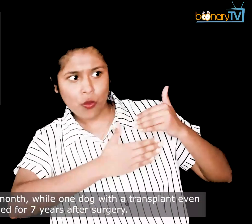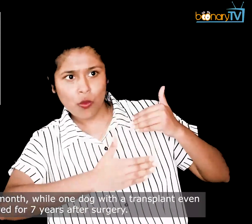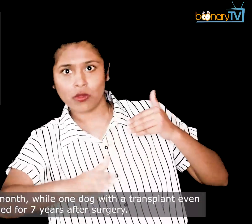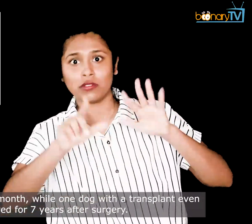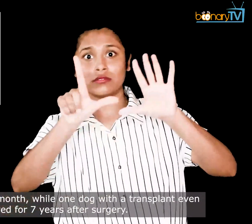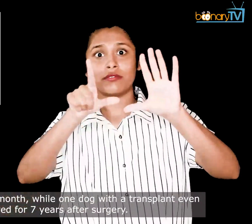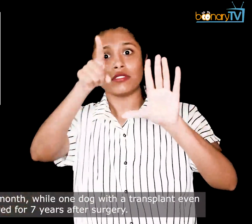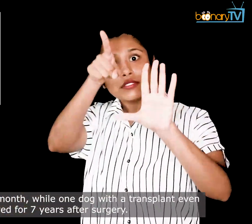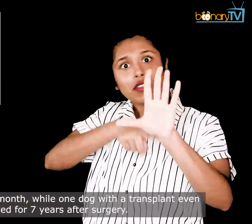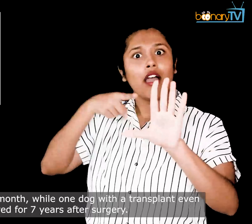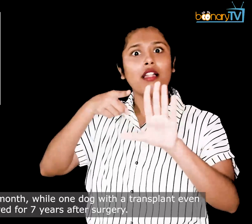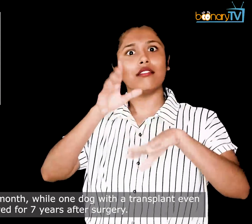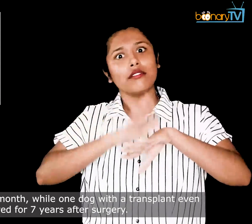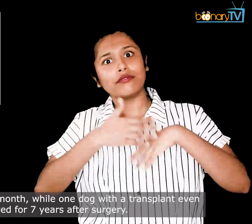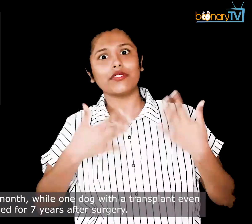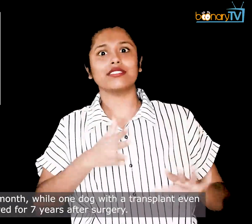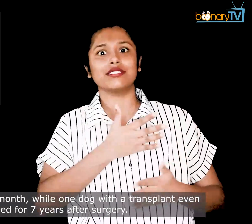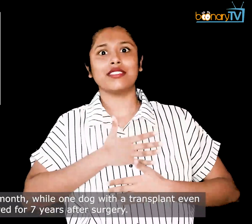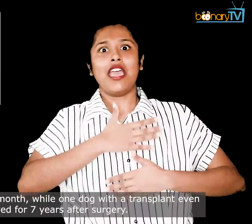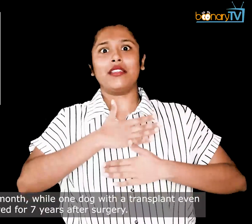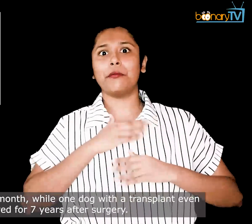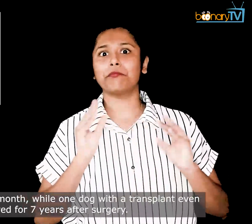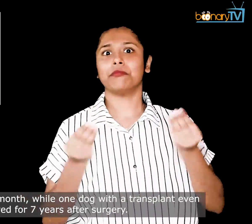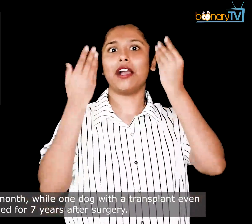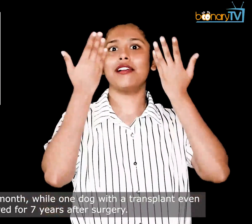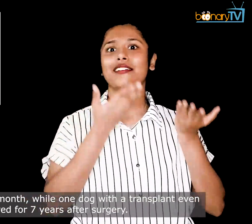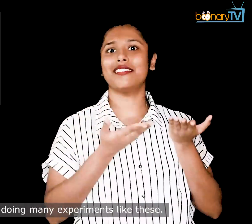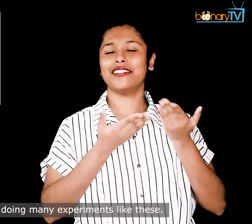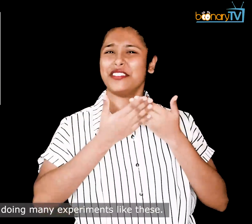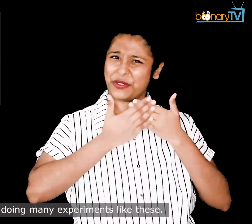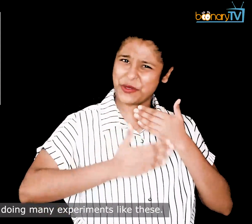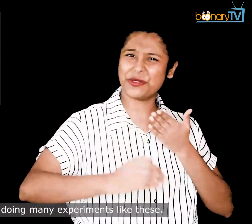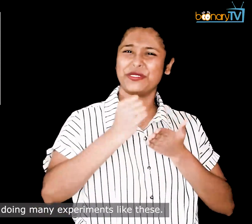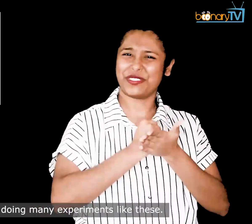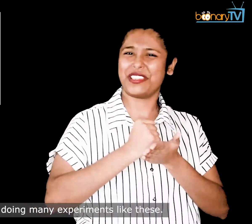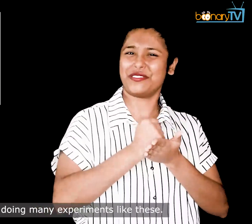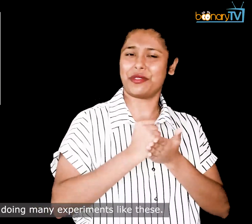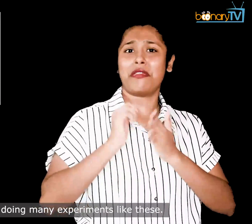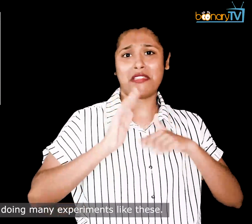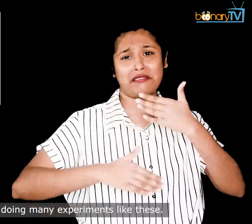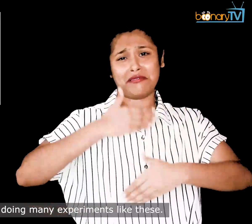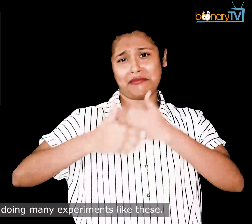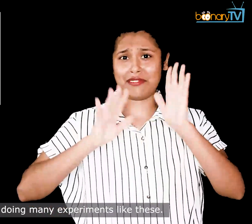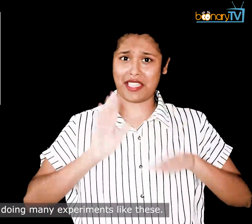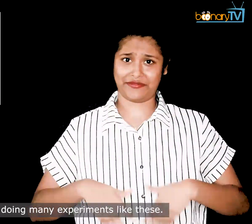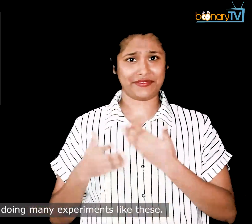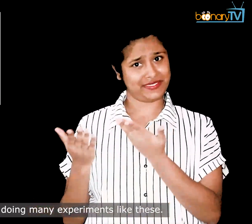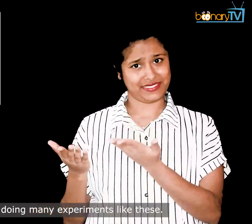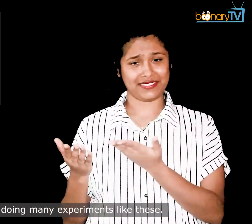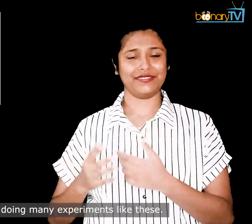years after surgery. He continued doing many experiments like these.